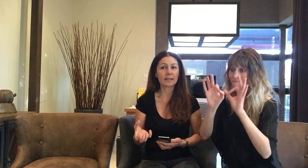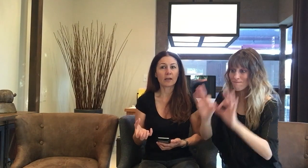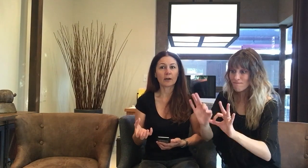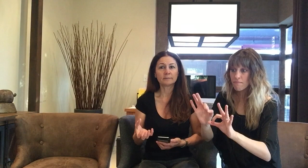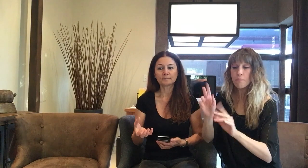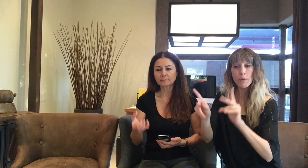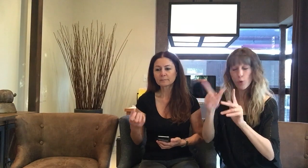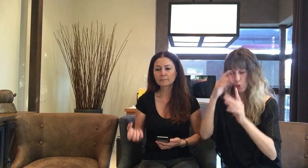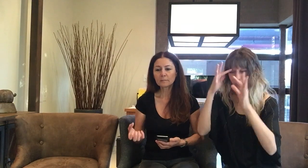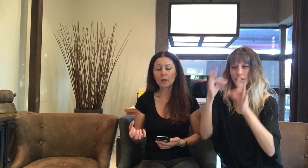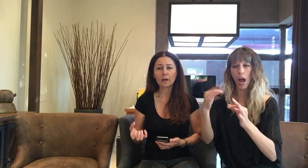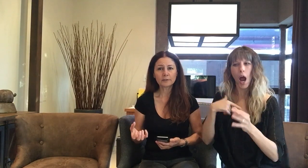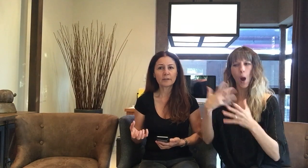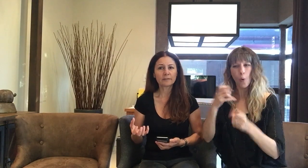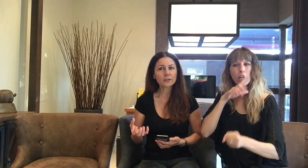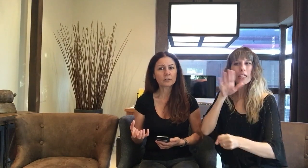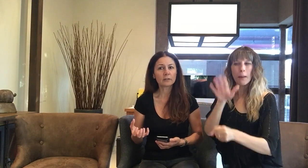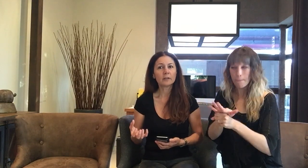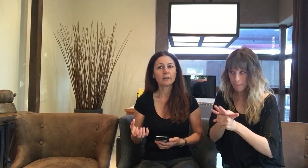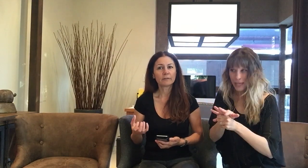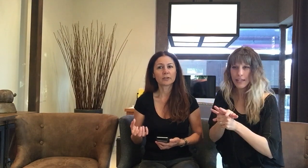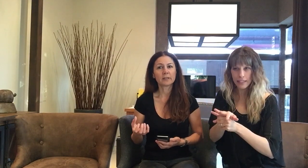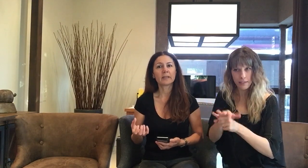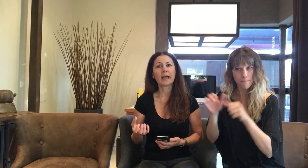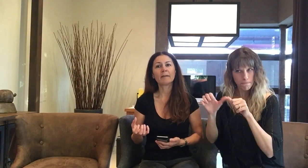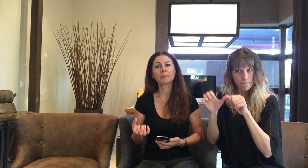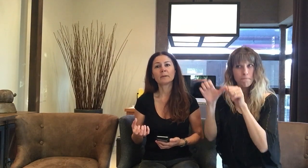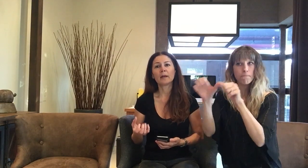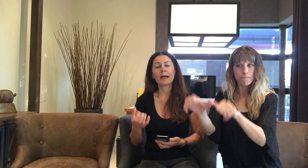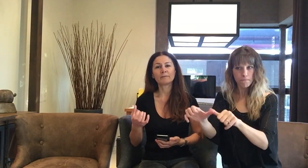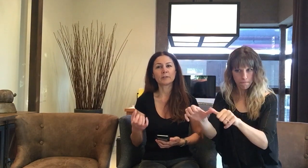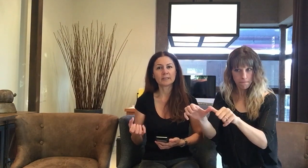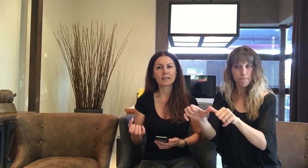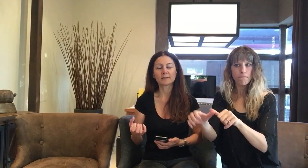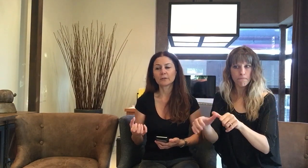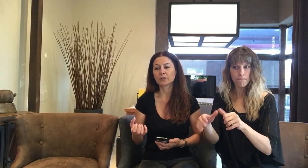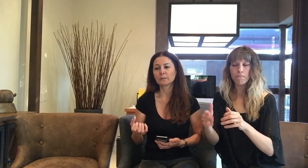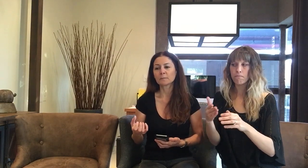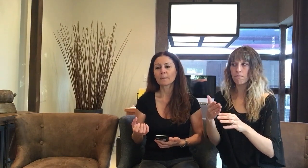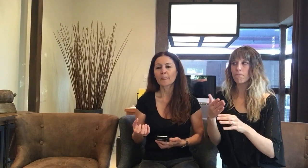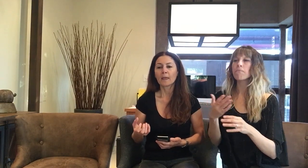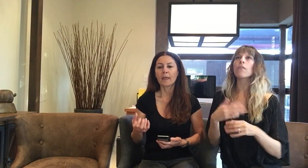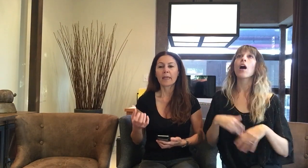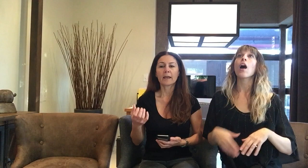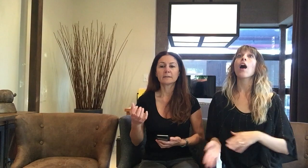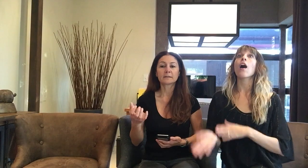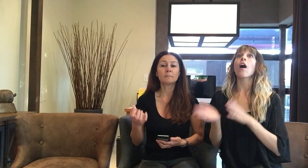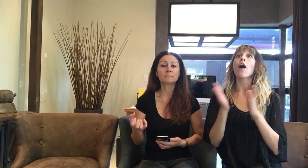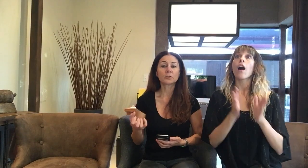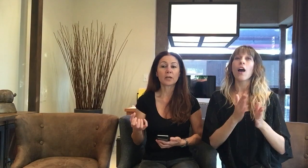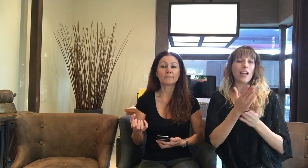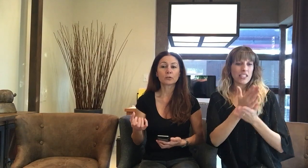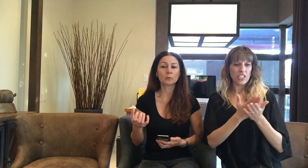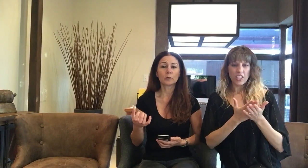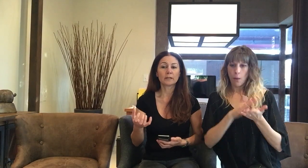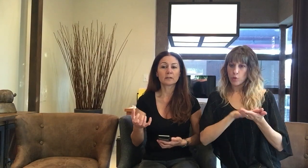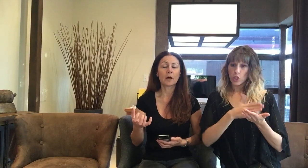stay onto the official version of the app after the test version. And some chefs who had gone